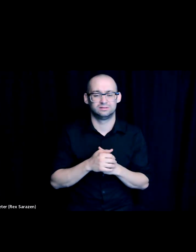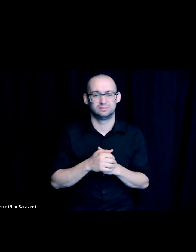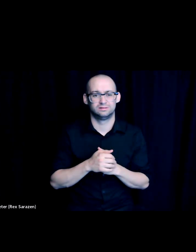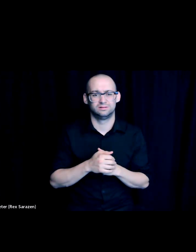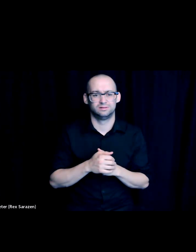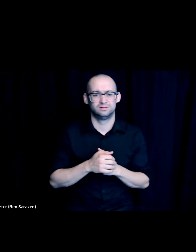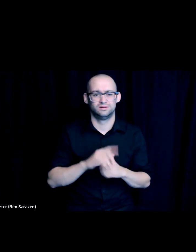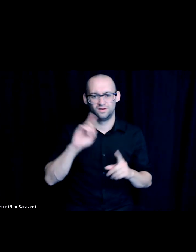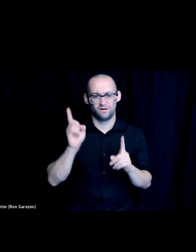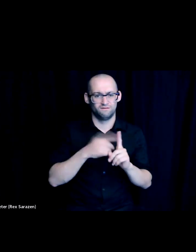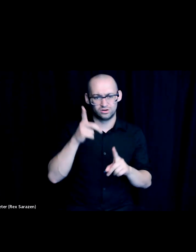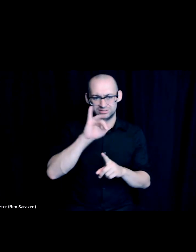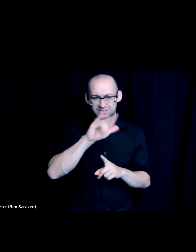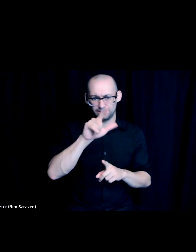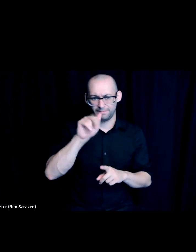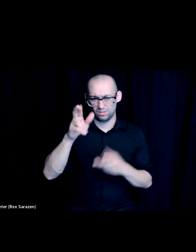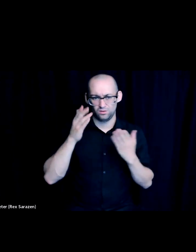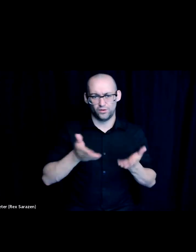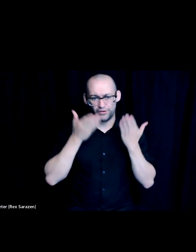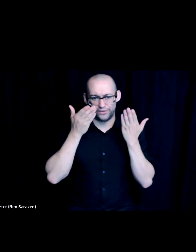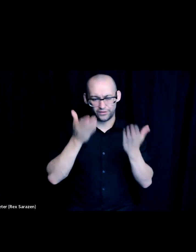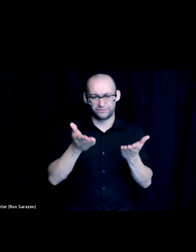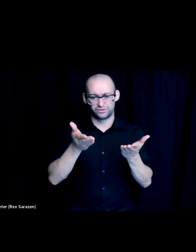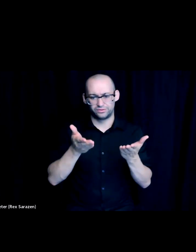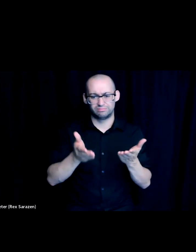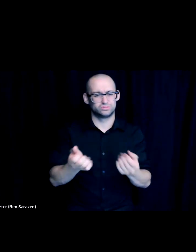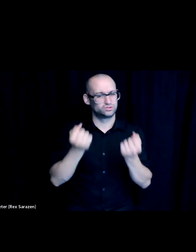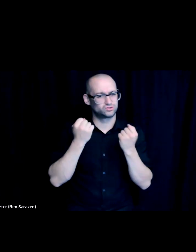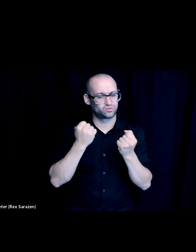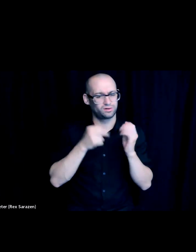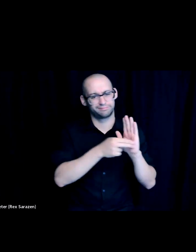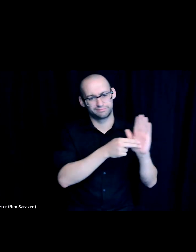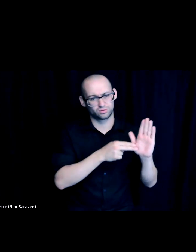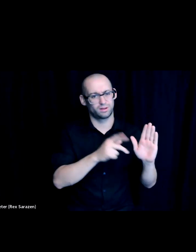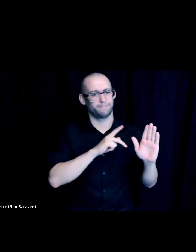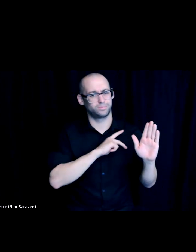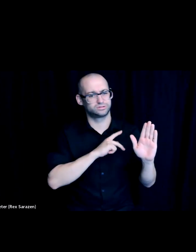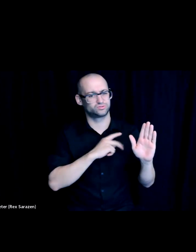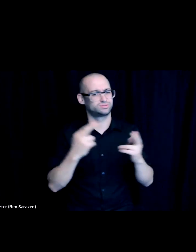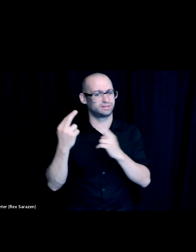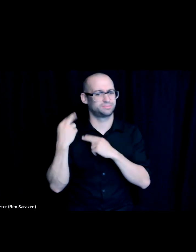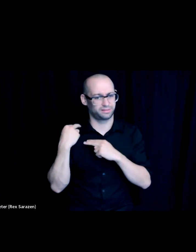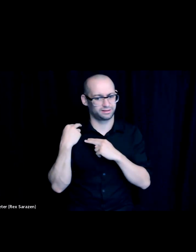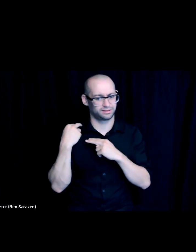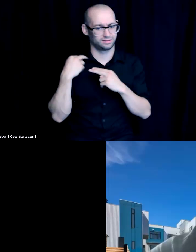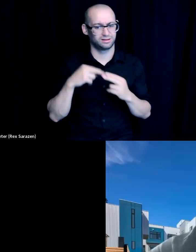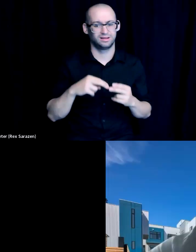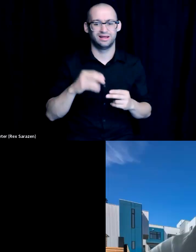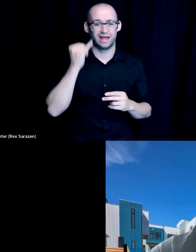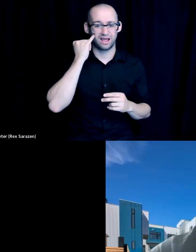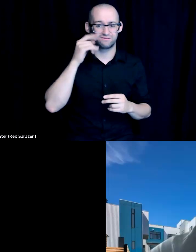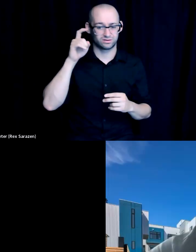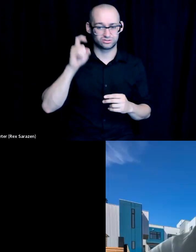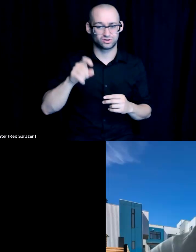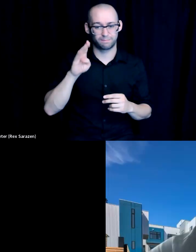first pillar, we offer them, we put a strong emphasis on personal responsibility. You know, if it's meant to be, it's up to me.